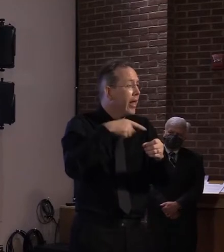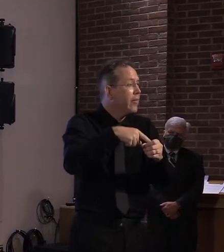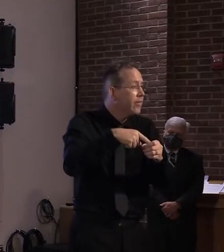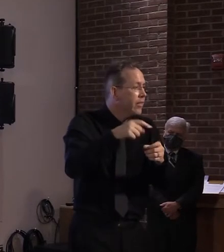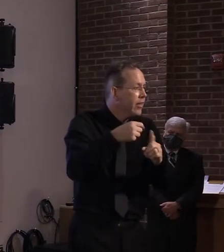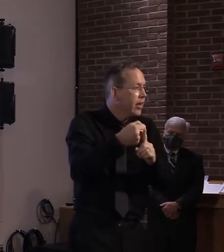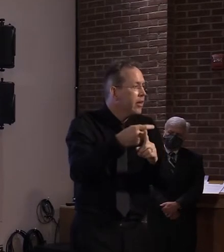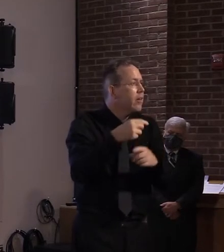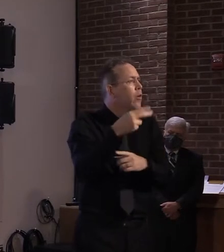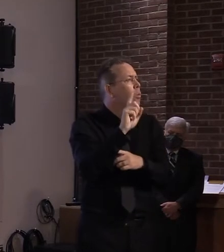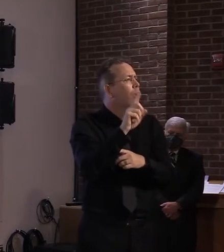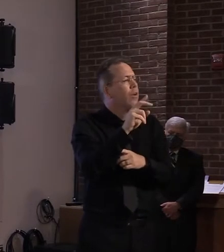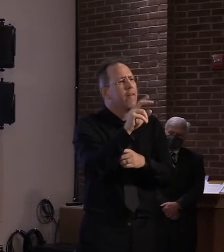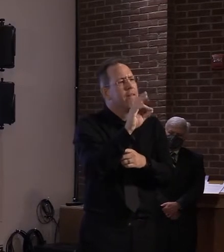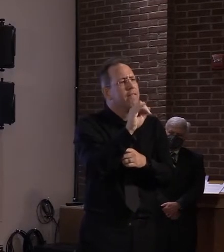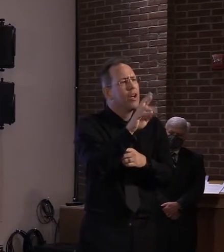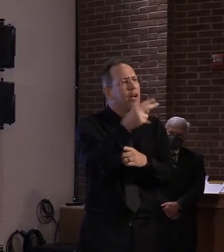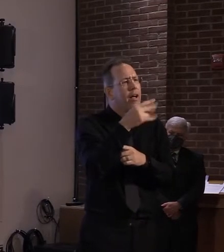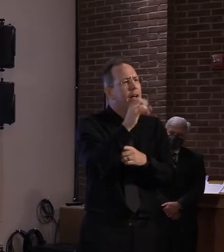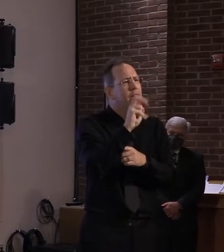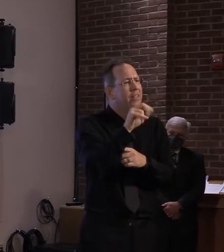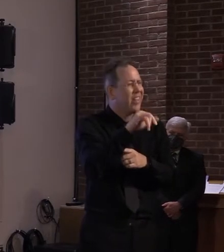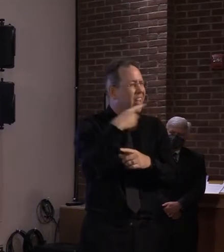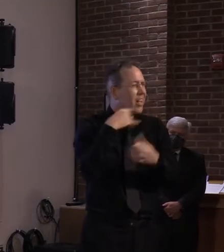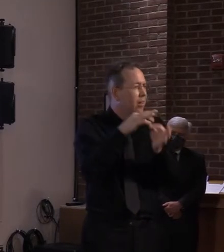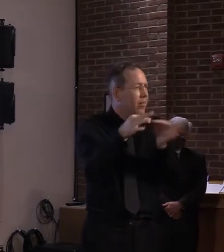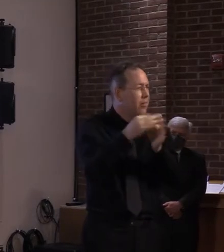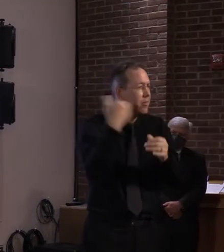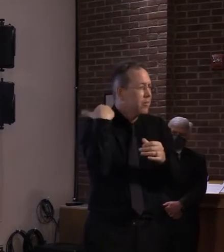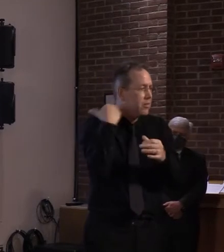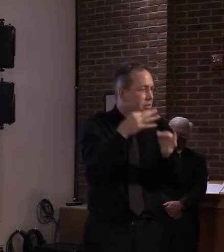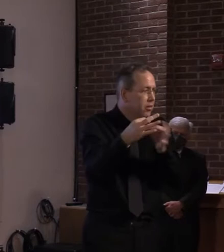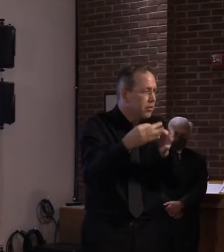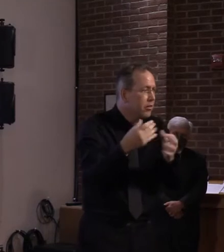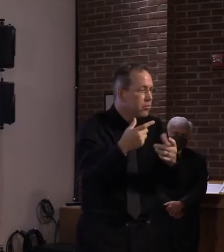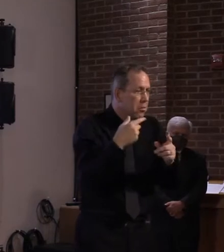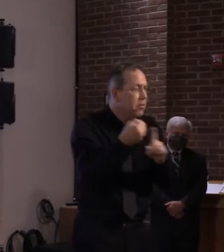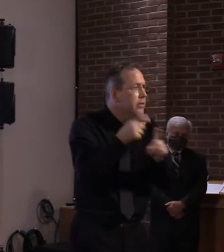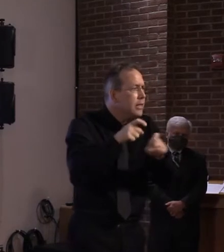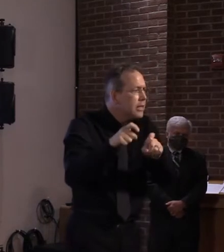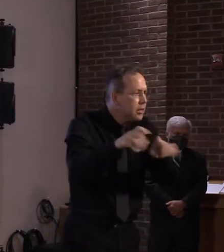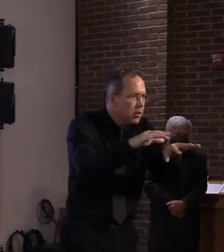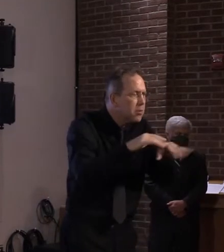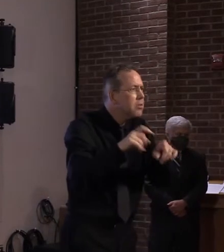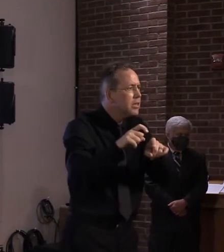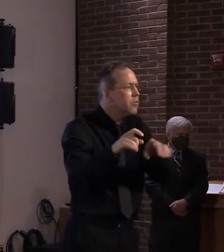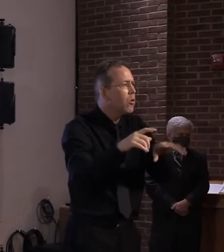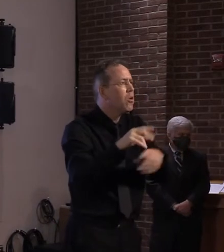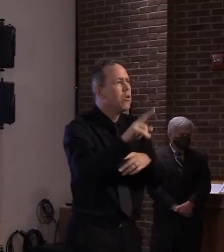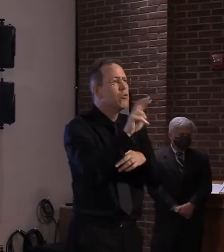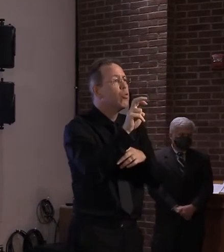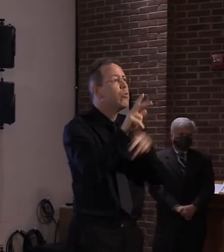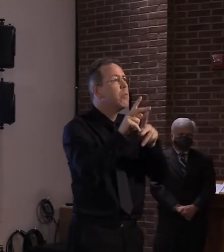over the weekend, and well over 200 tests were all negative.